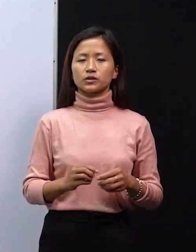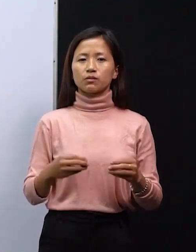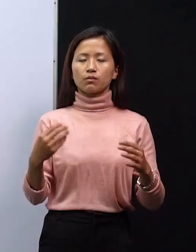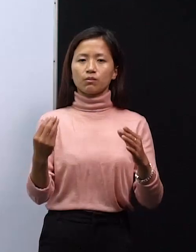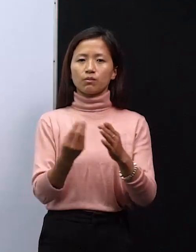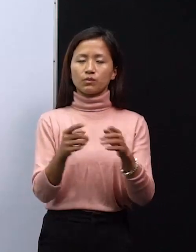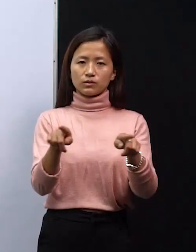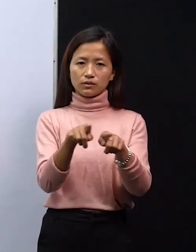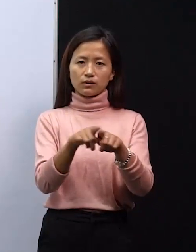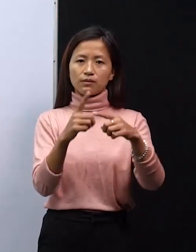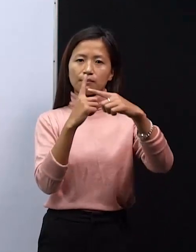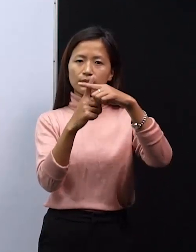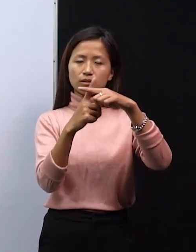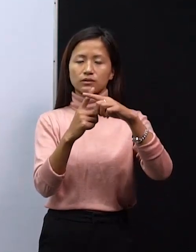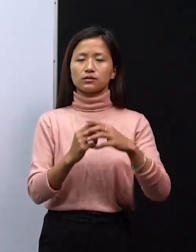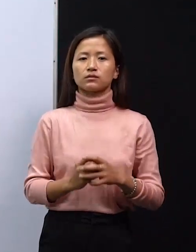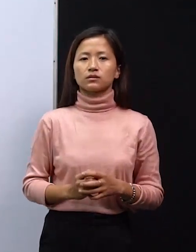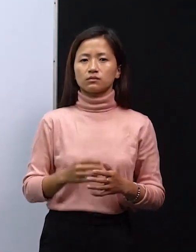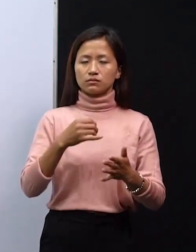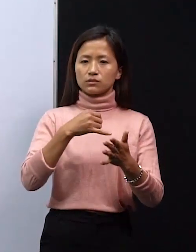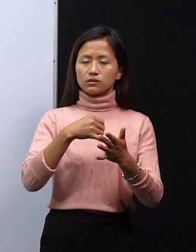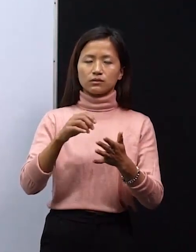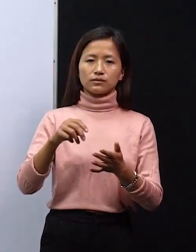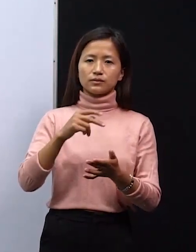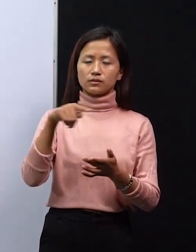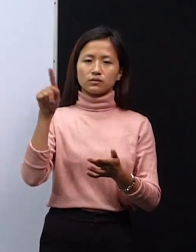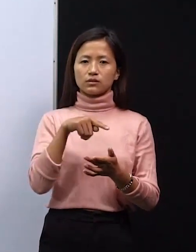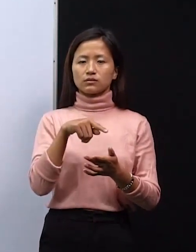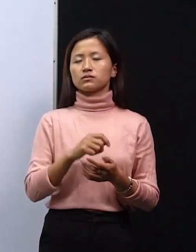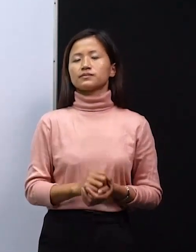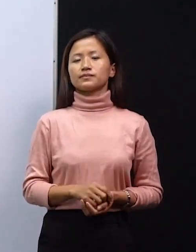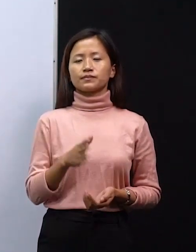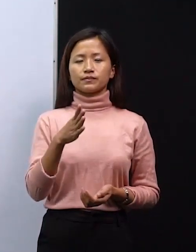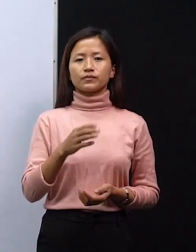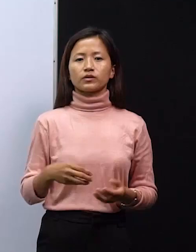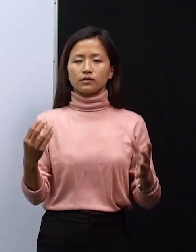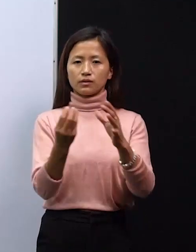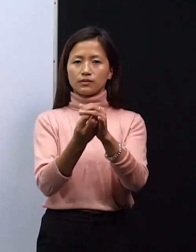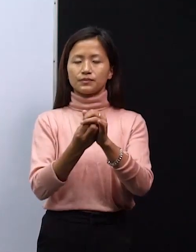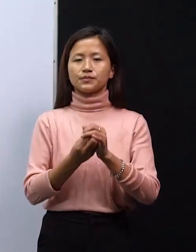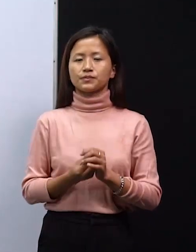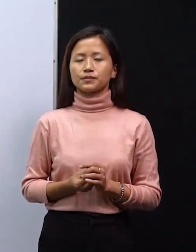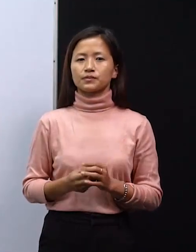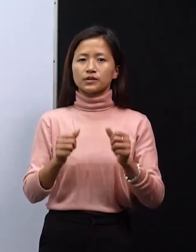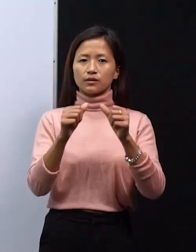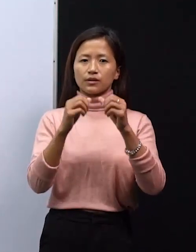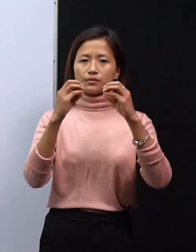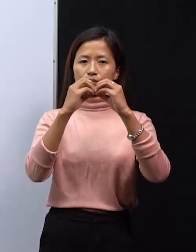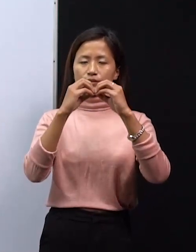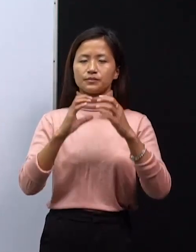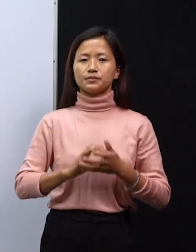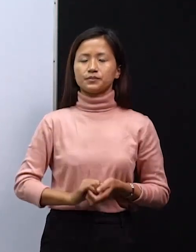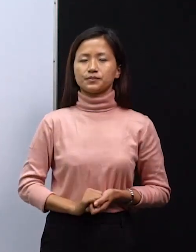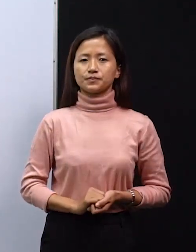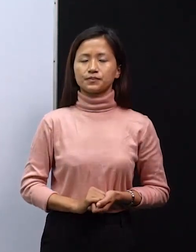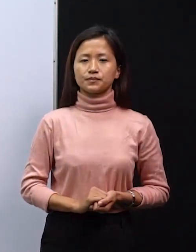plus, so I have to add them. I cannot cancel them, I will add them. So when you add these two AB, you're getting, see, if there's